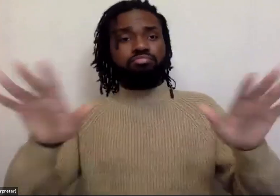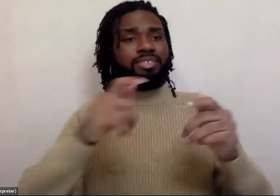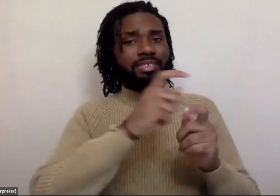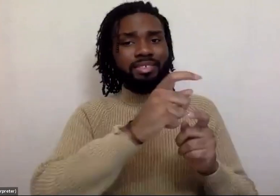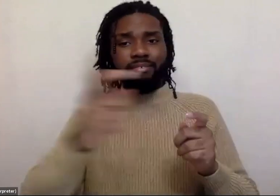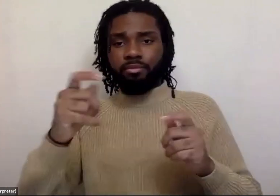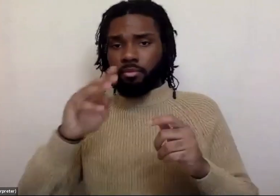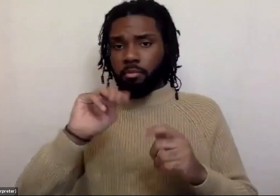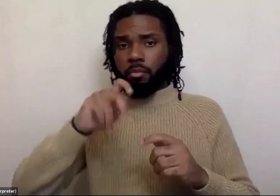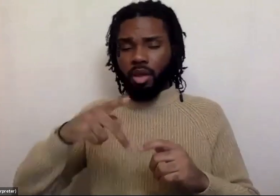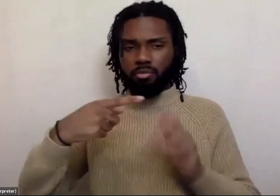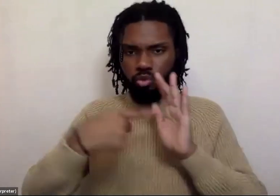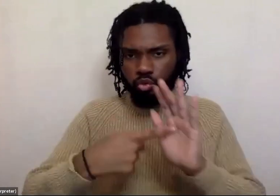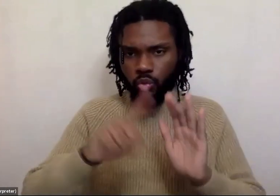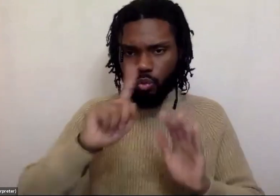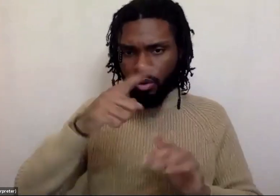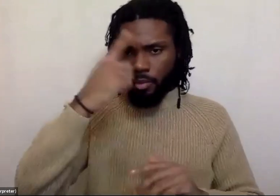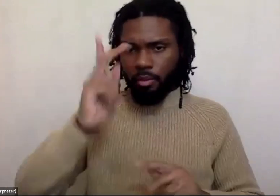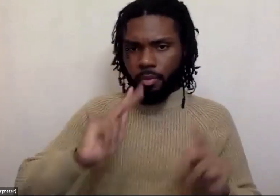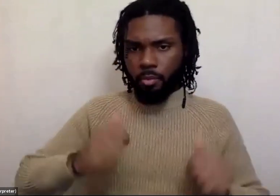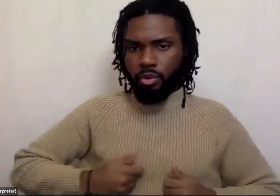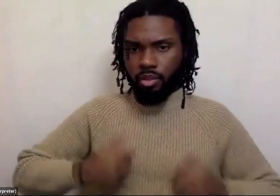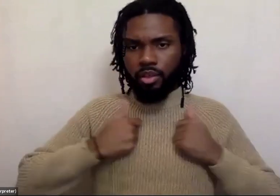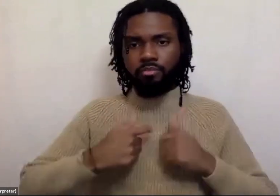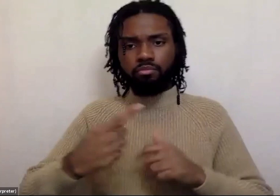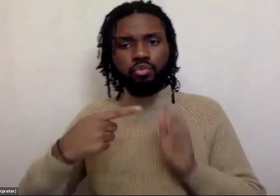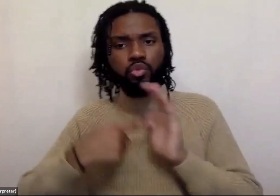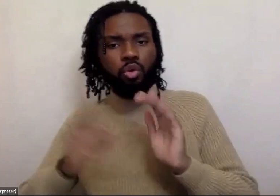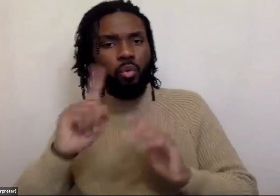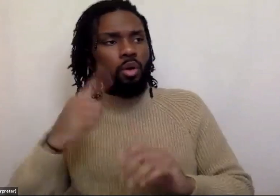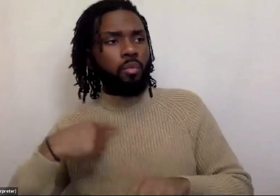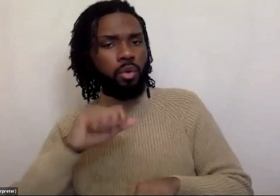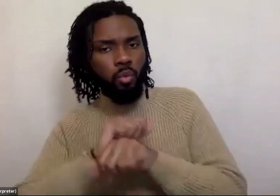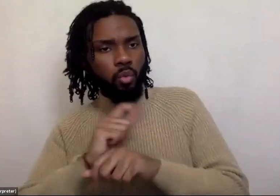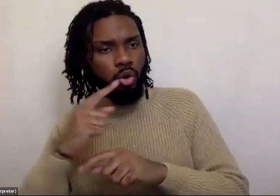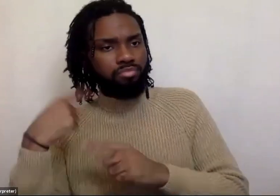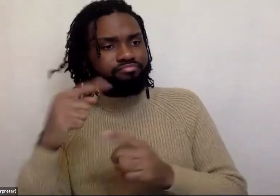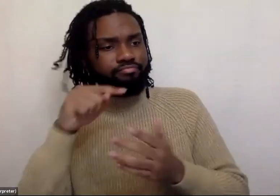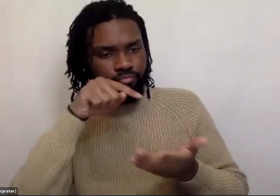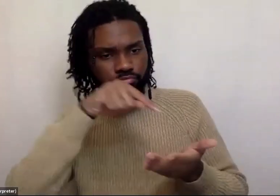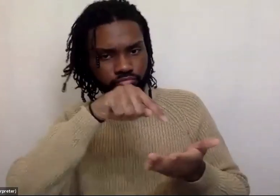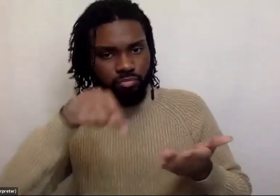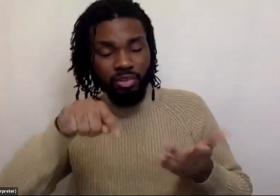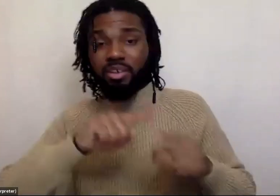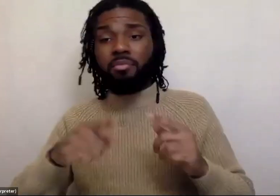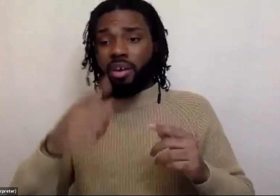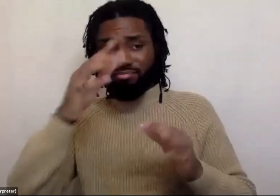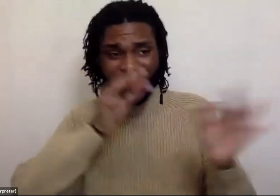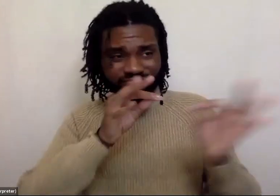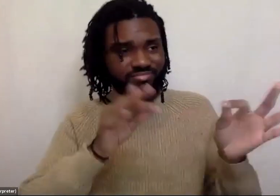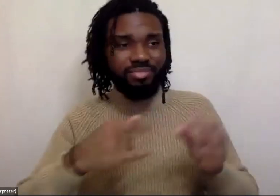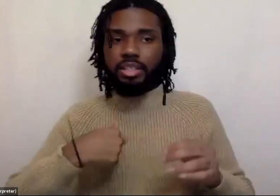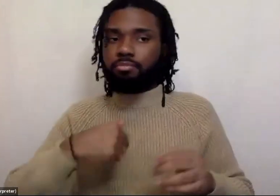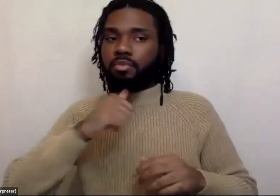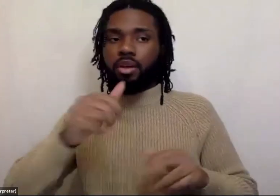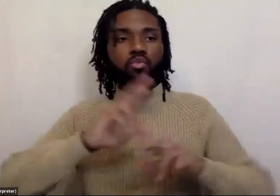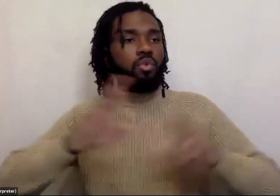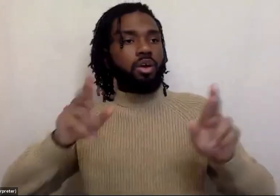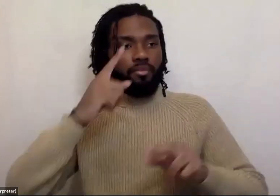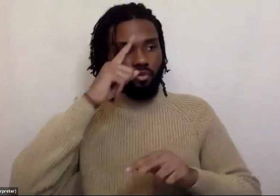people are. This is where we've been working all this time. And he said, but I'm not ready for you here yet. I don't have the organization